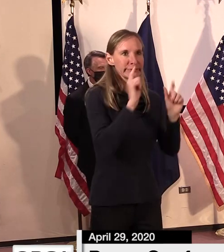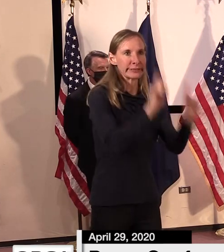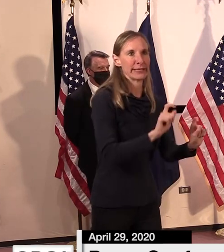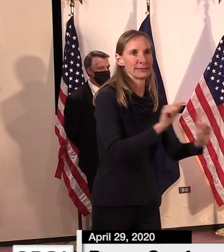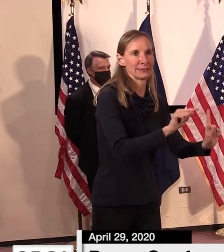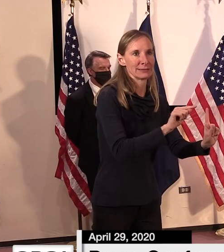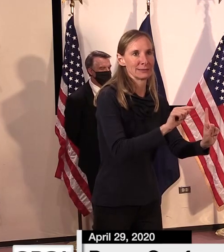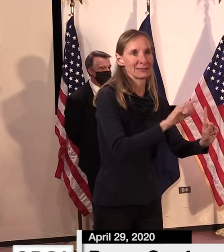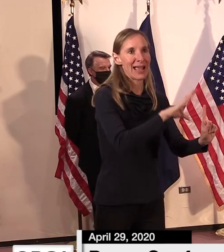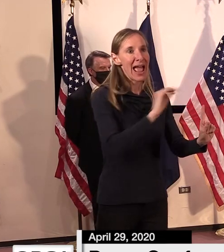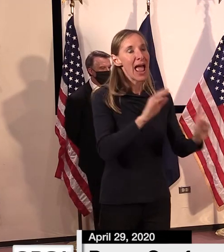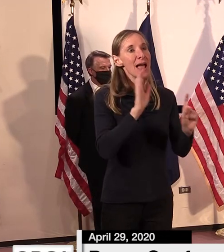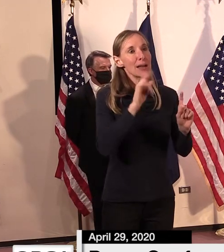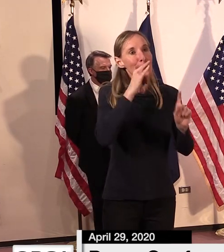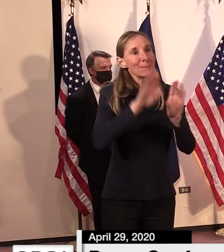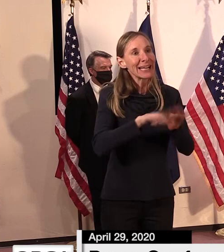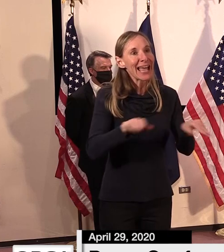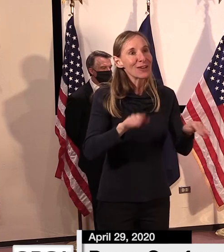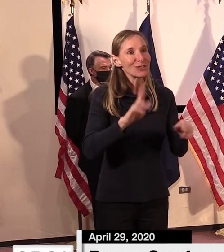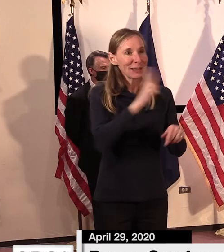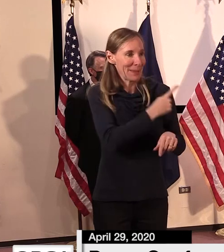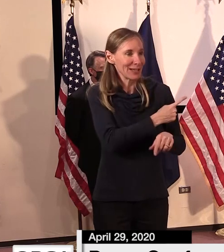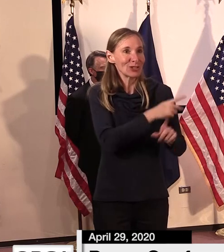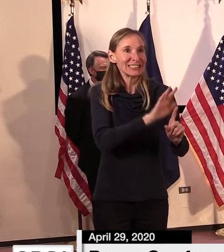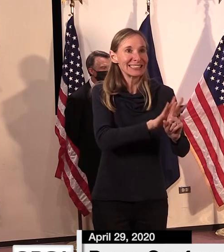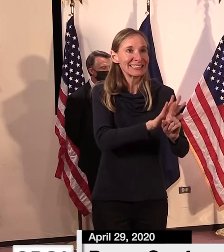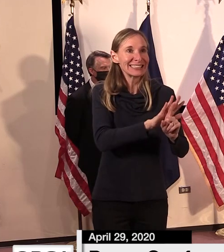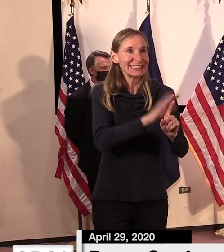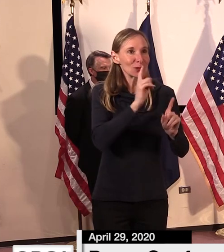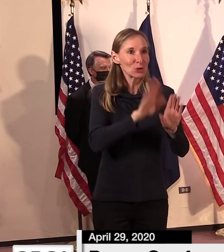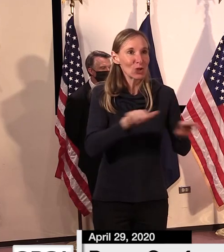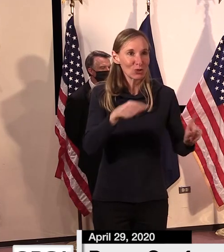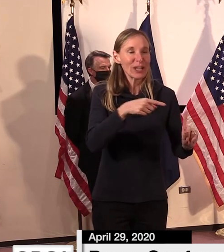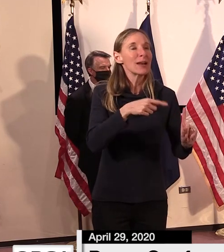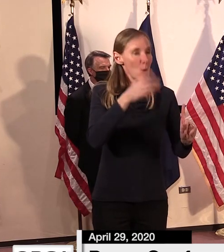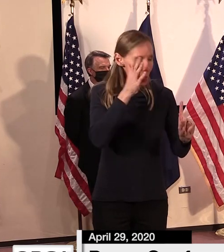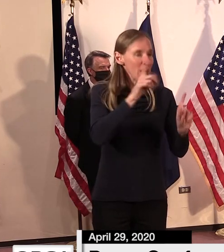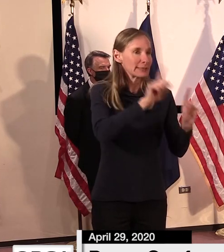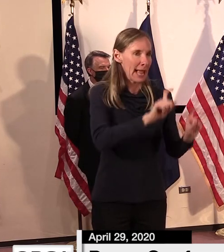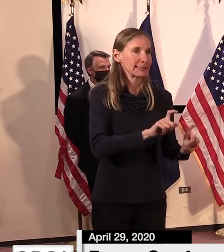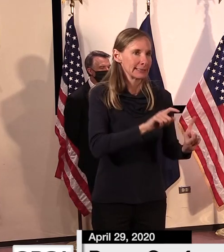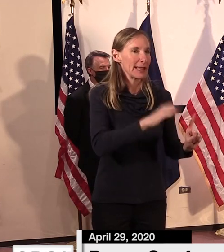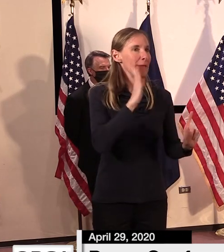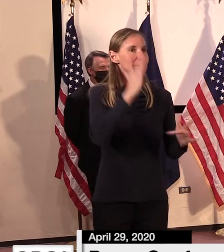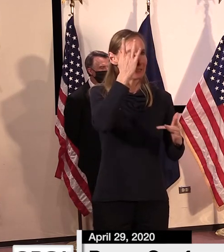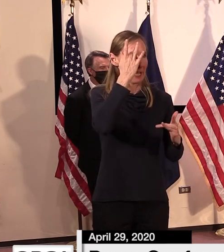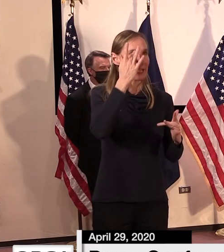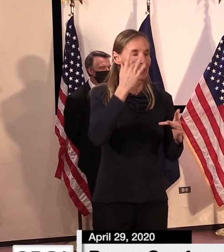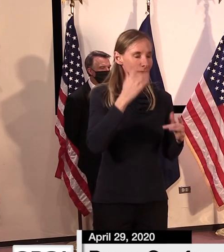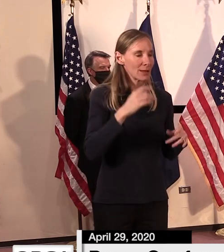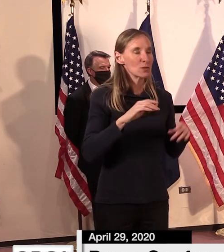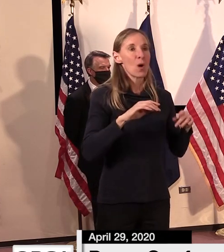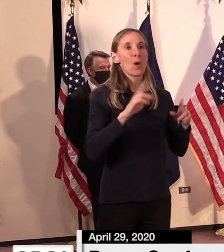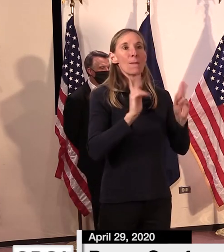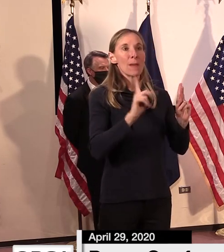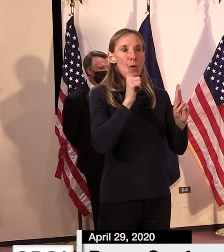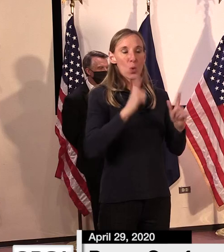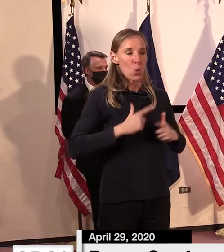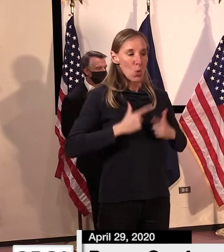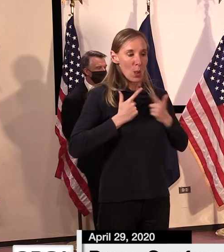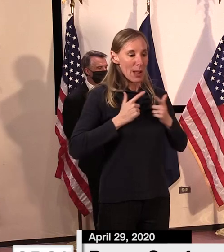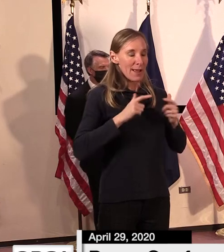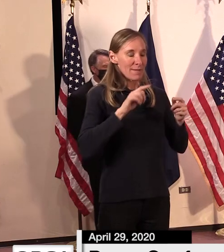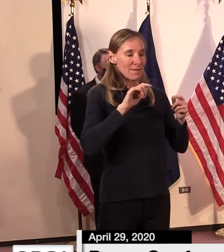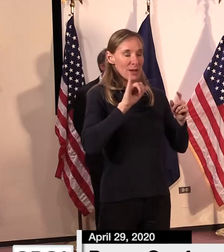of pediatric patients, as well as testing of all residents and all staff in group living settings where there has